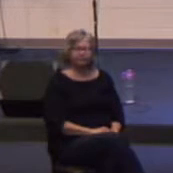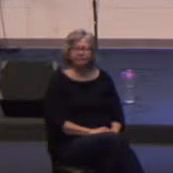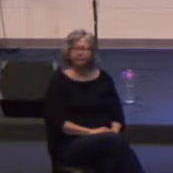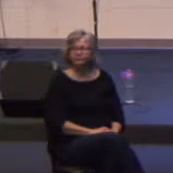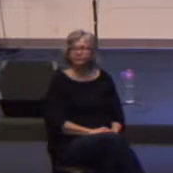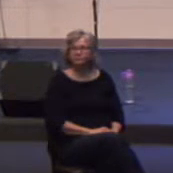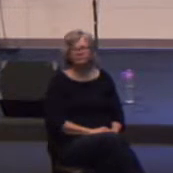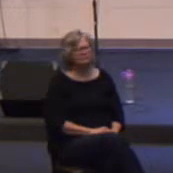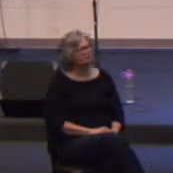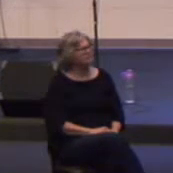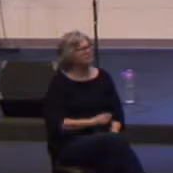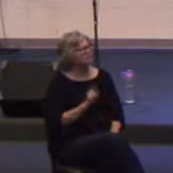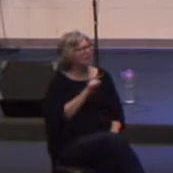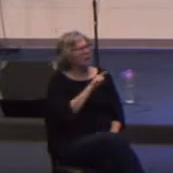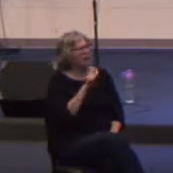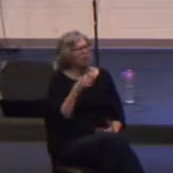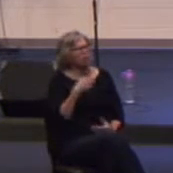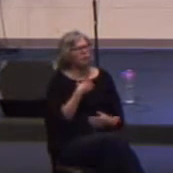Where are you grumbling?